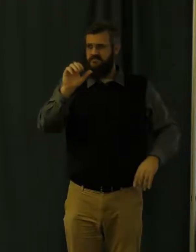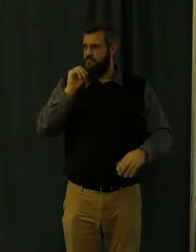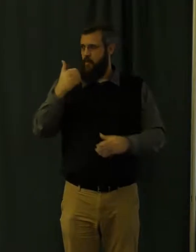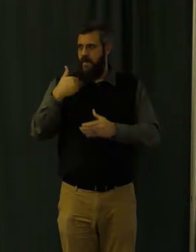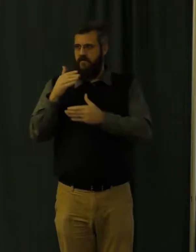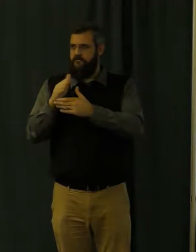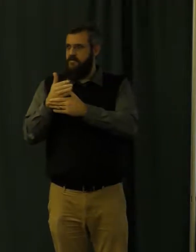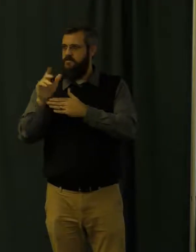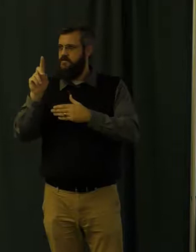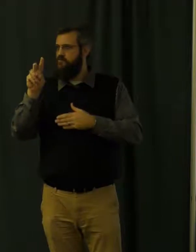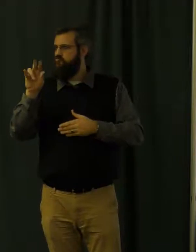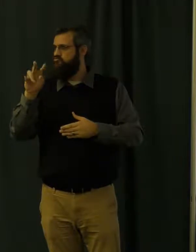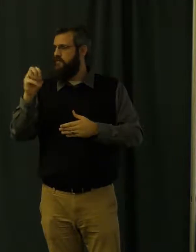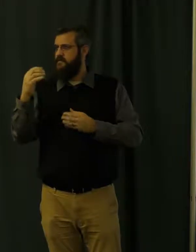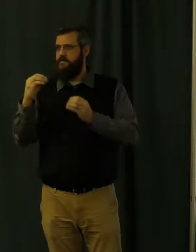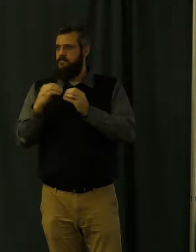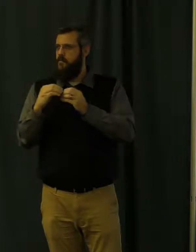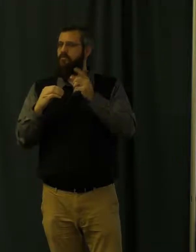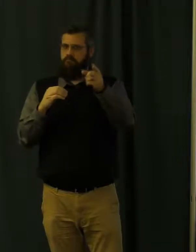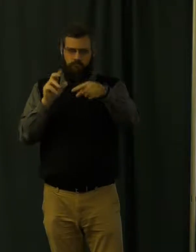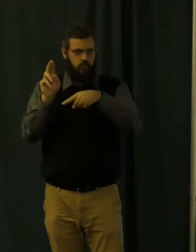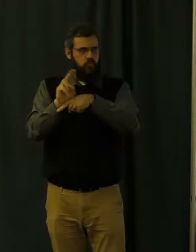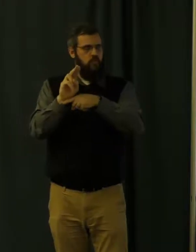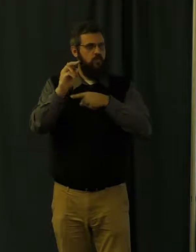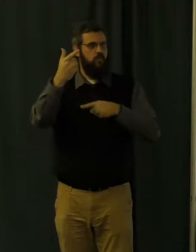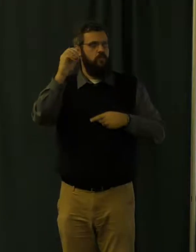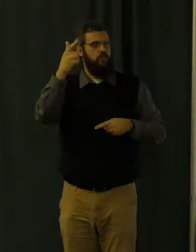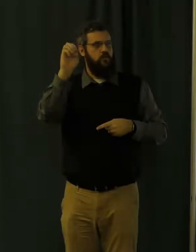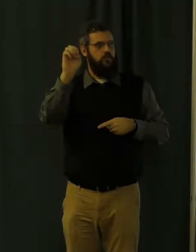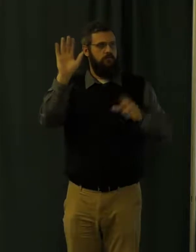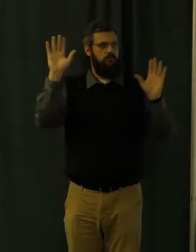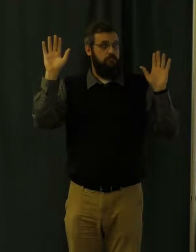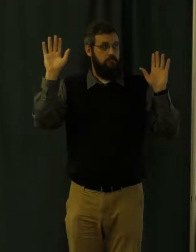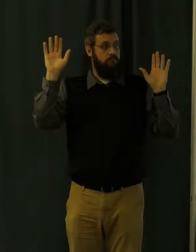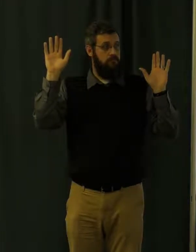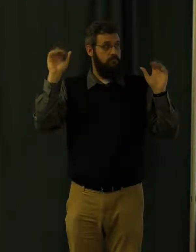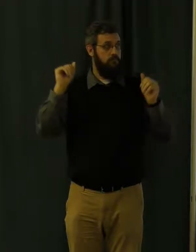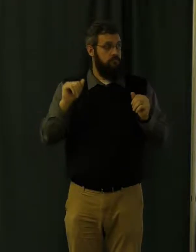shared drive anymore. They use Google, which